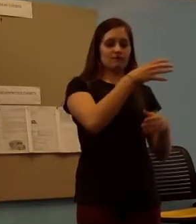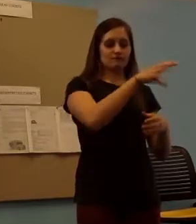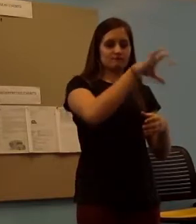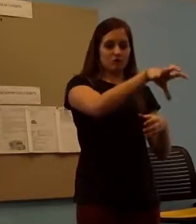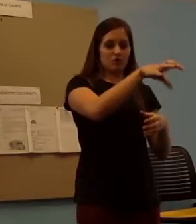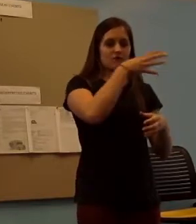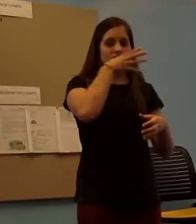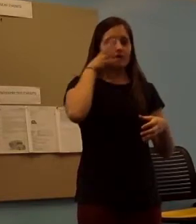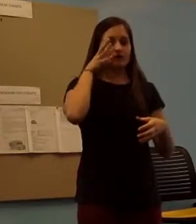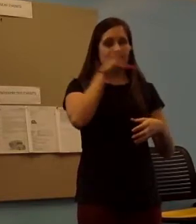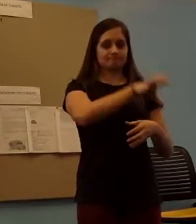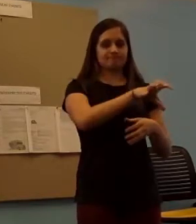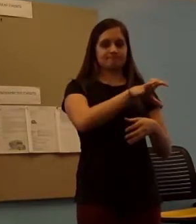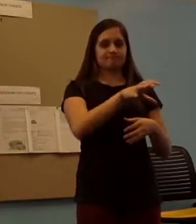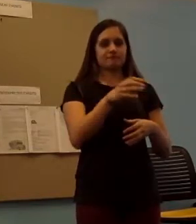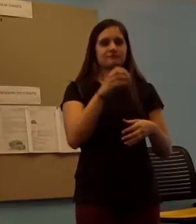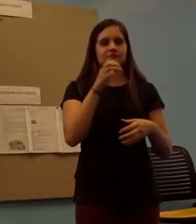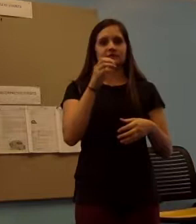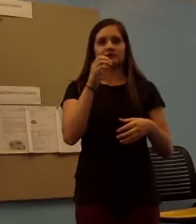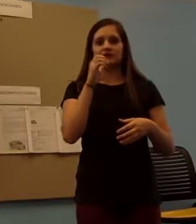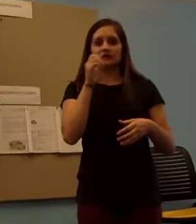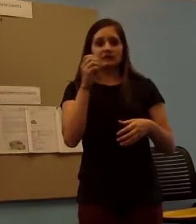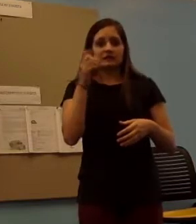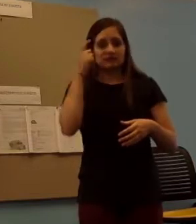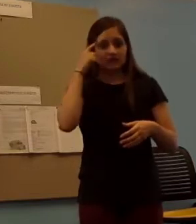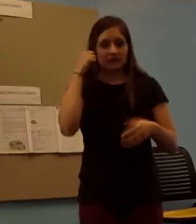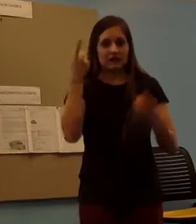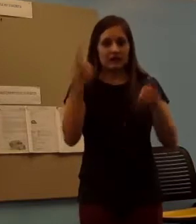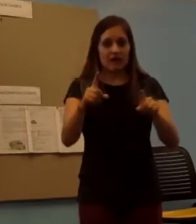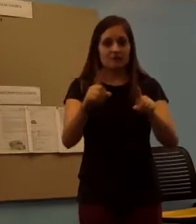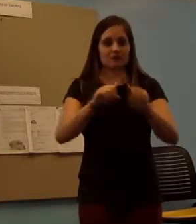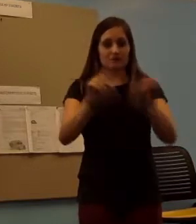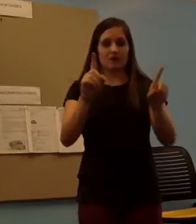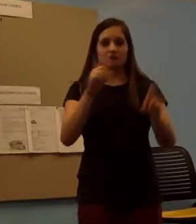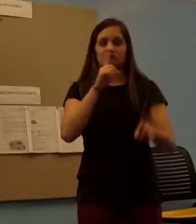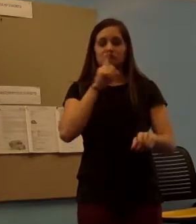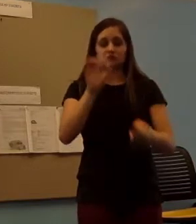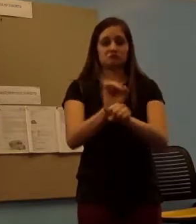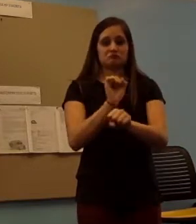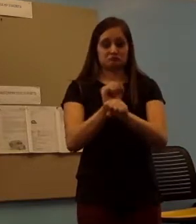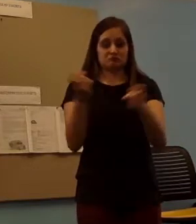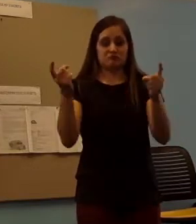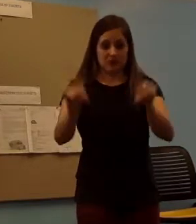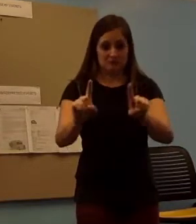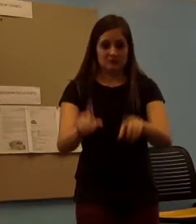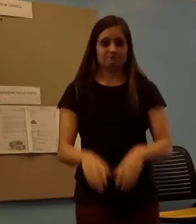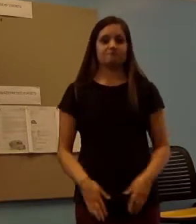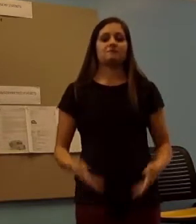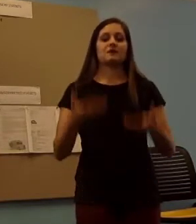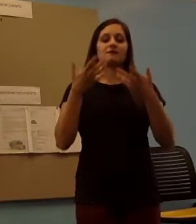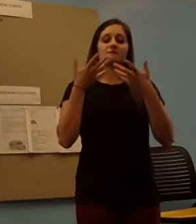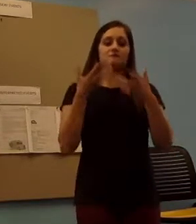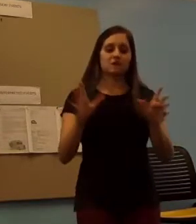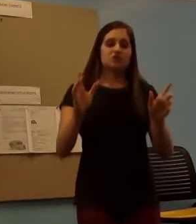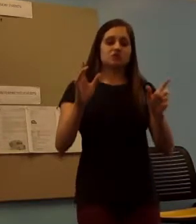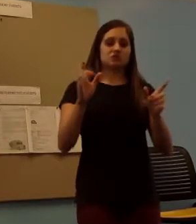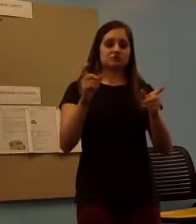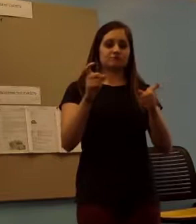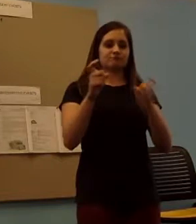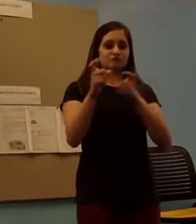happen way later on, but it did. So after overthrowing the farm, they set up a